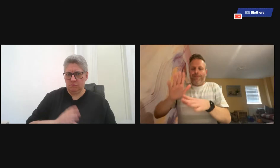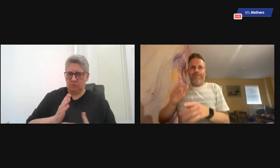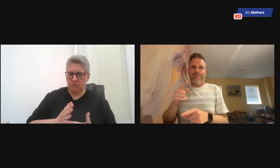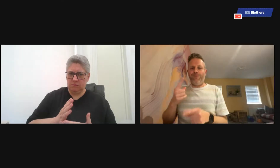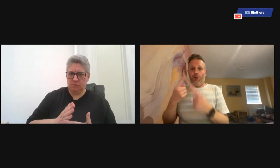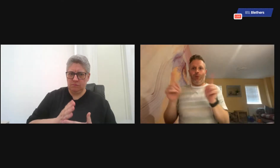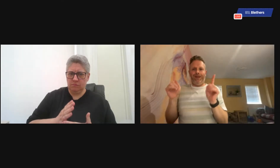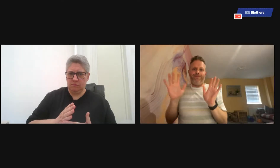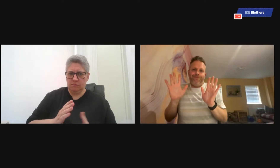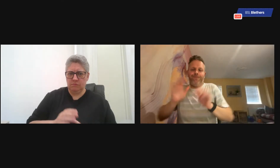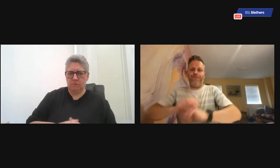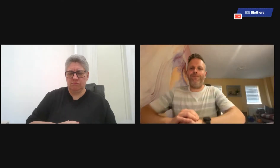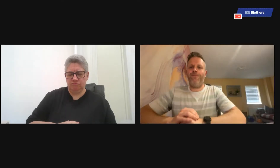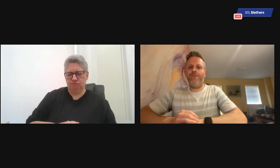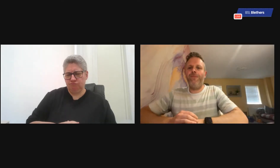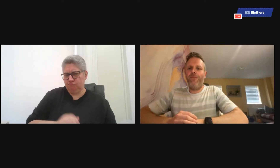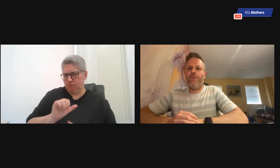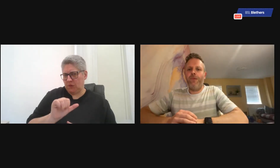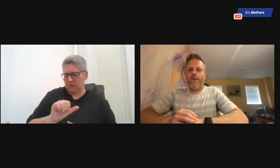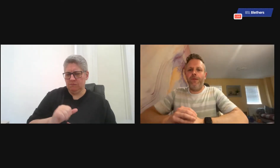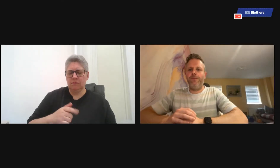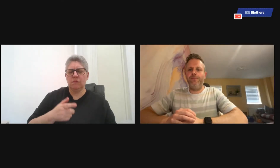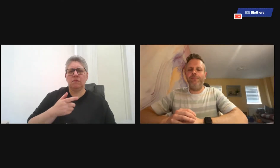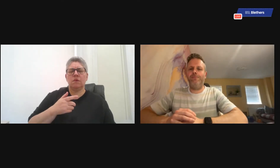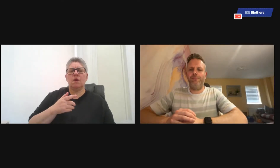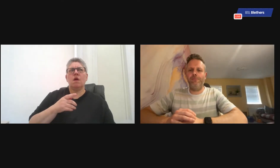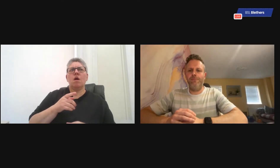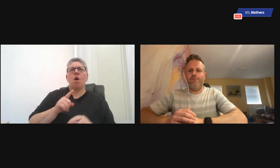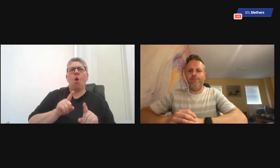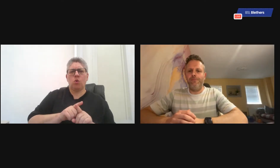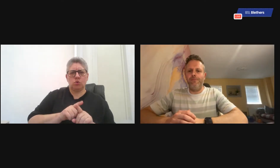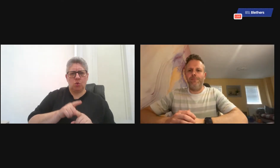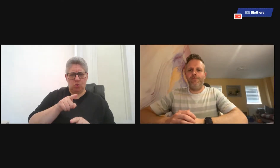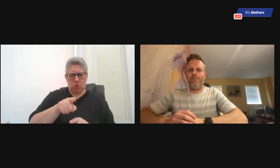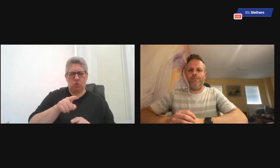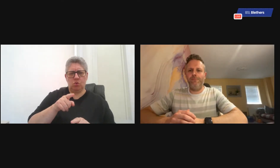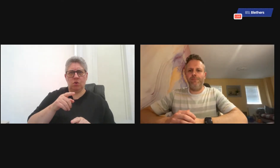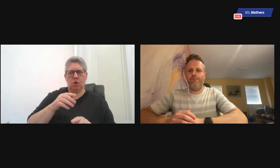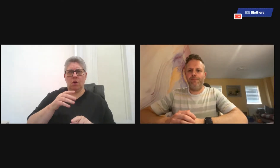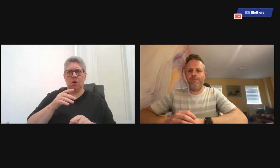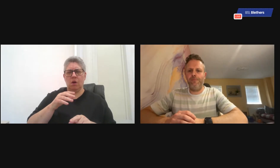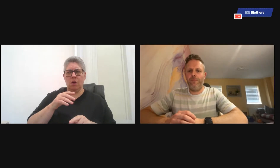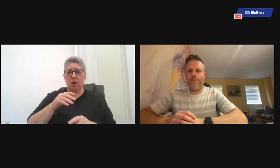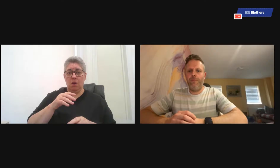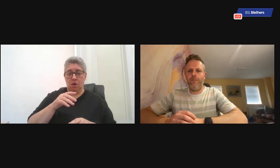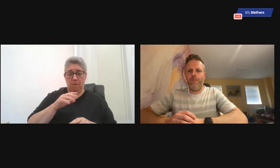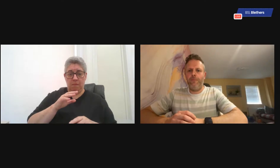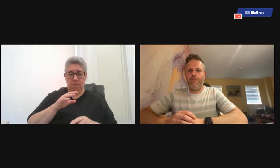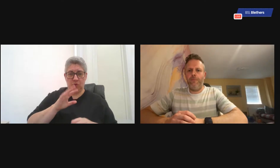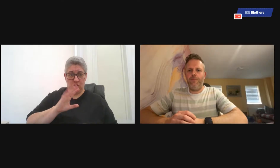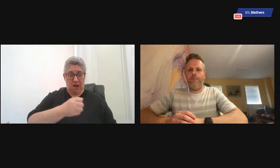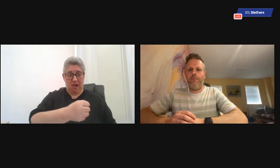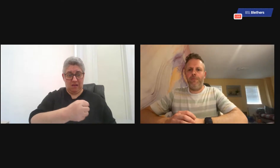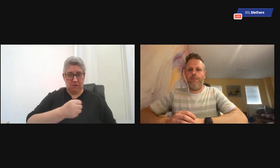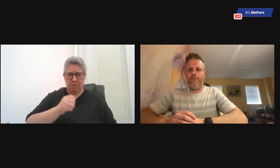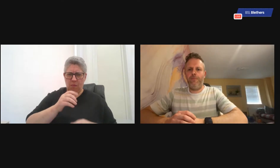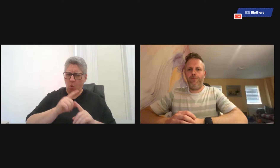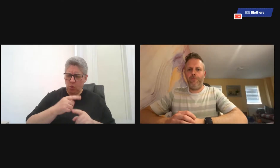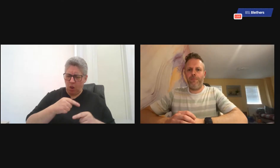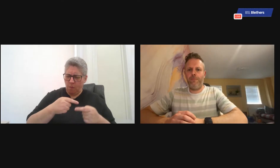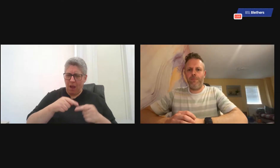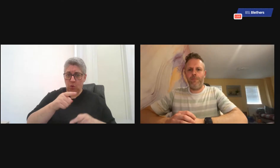about it. It's in my home. Yeah, it's an income, sure, but it's not a job essentially for me. sure. Okay, and